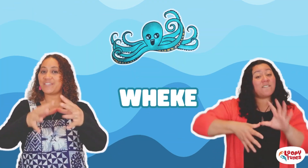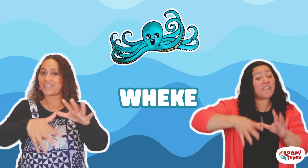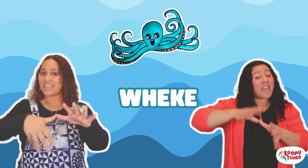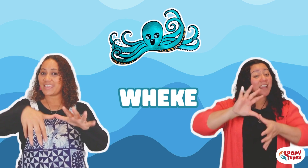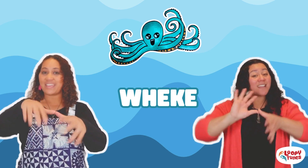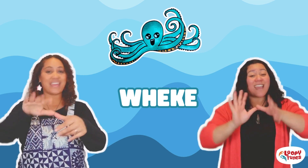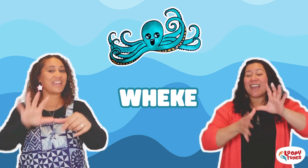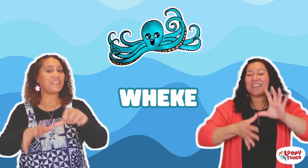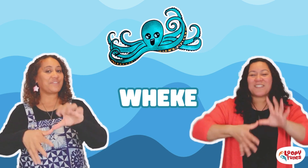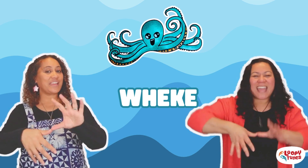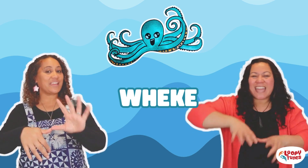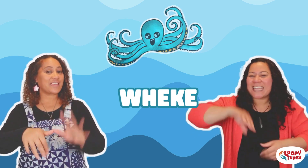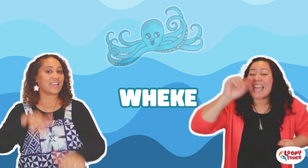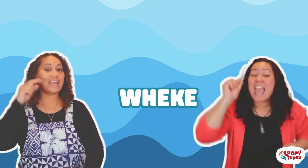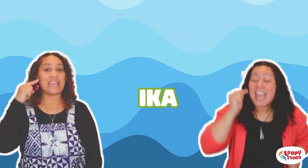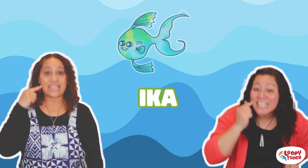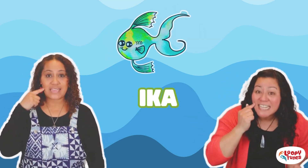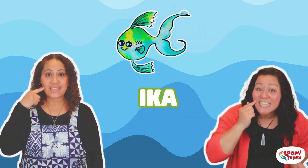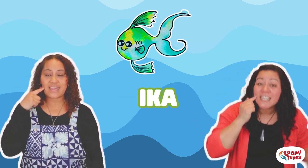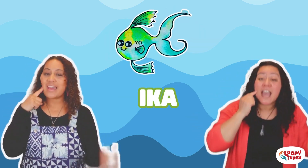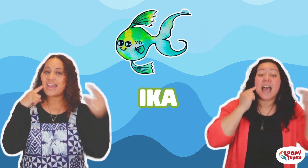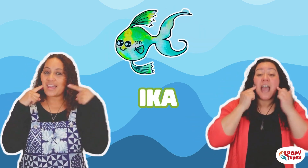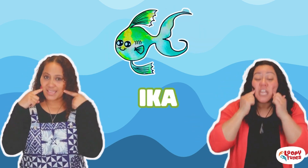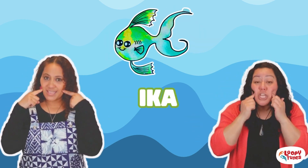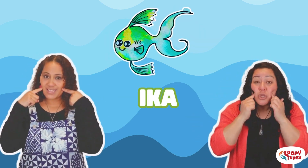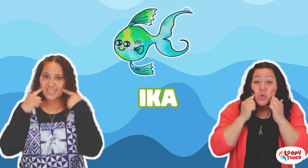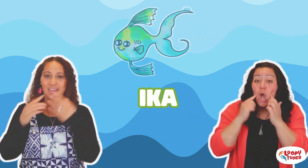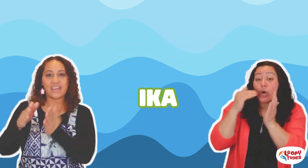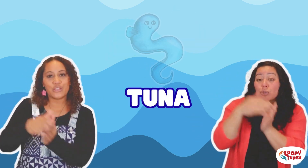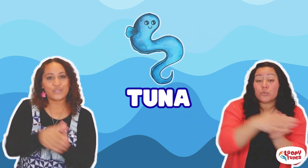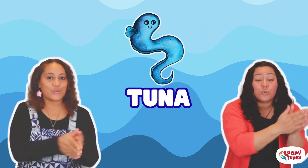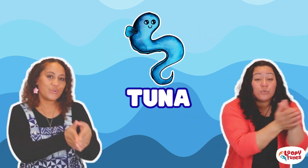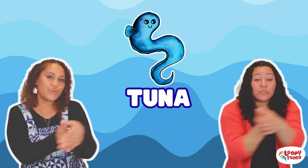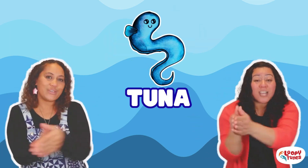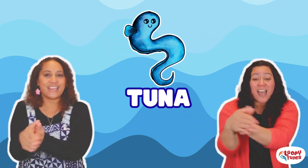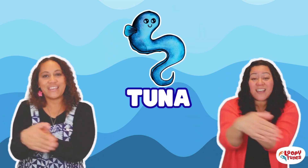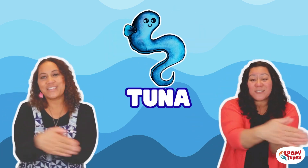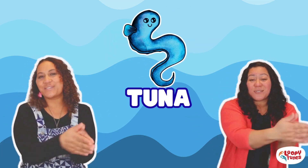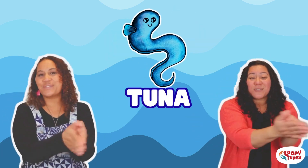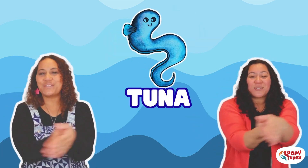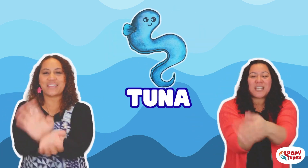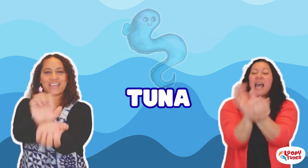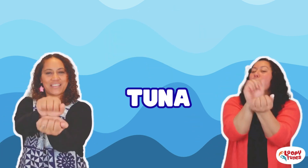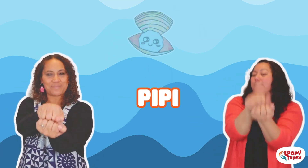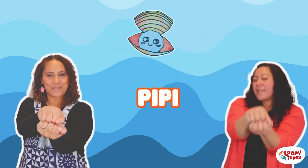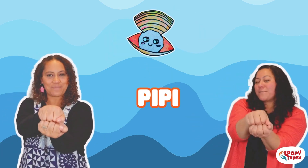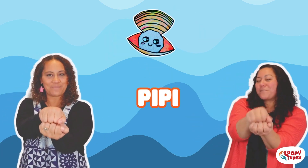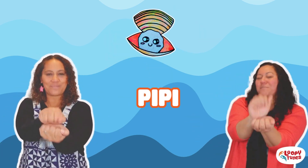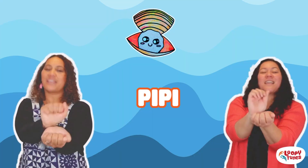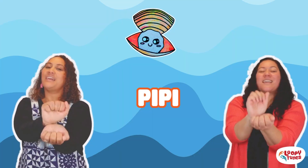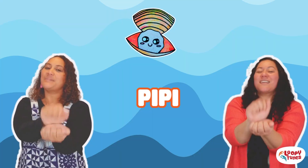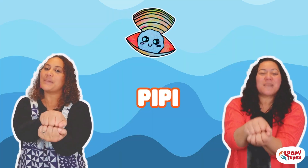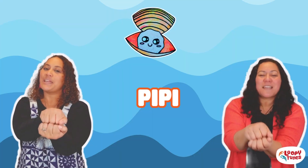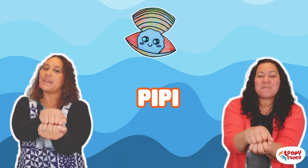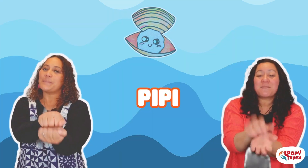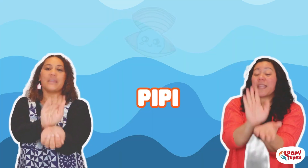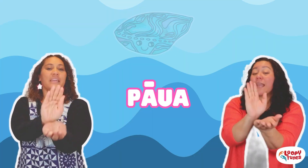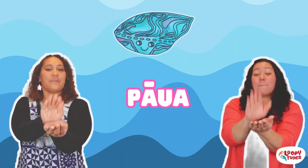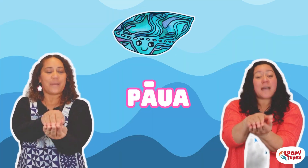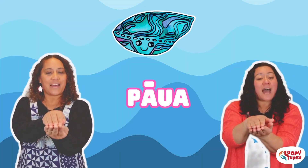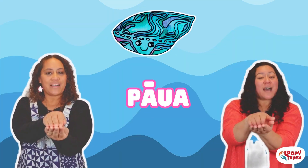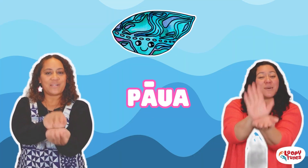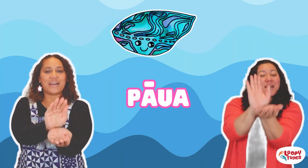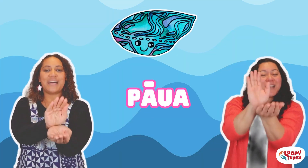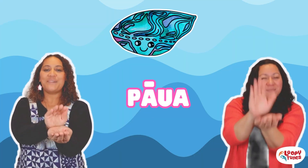kina feke feke, ika ika, tuna tuna, pipi